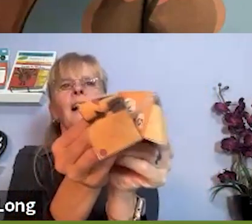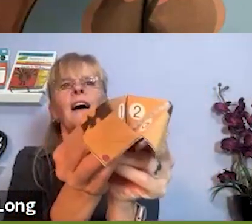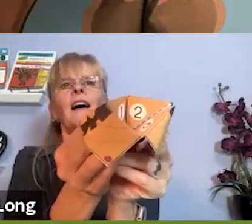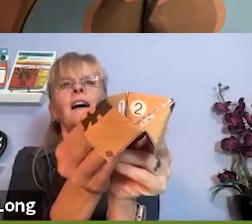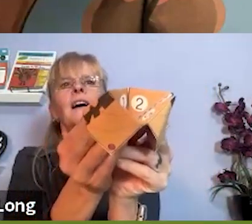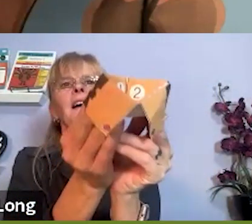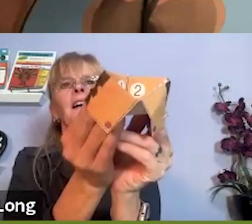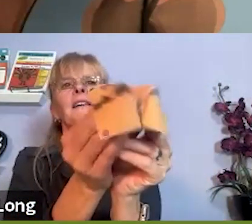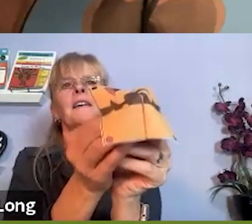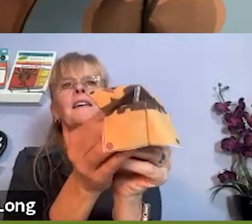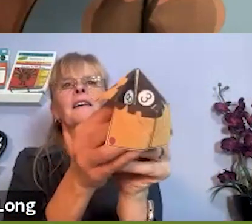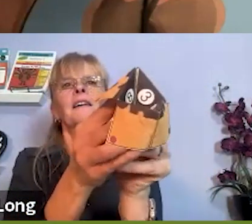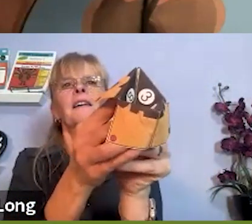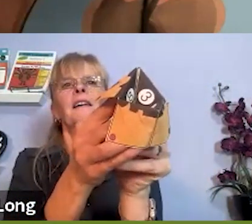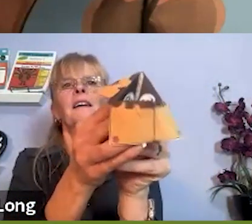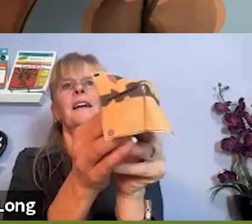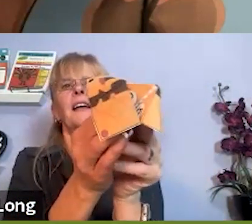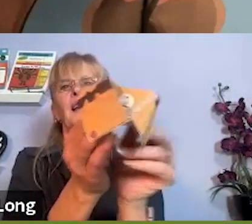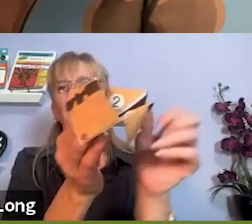And